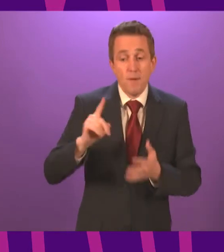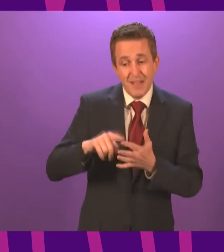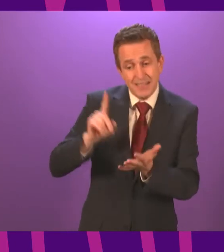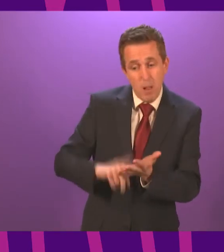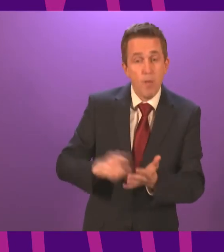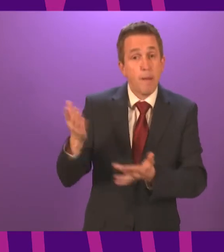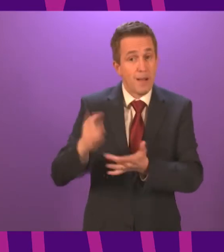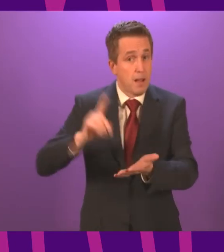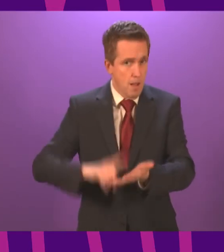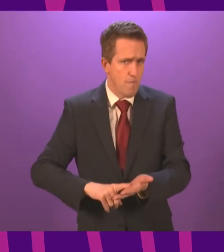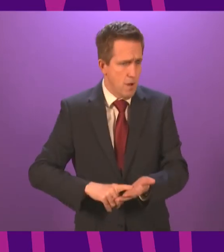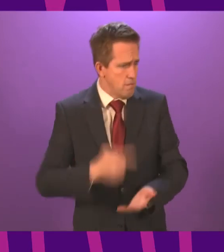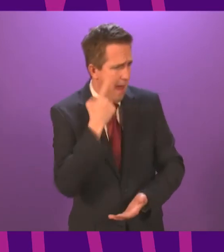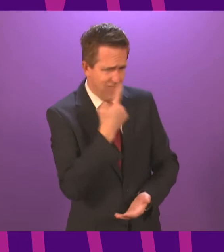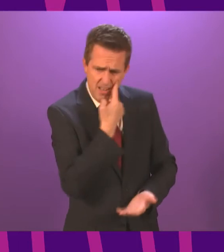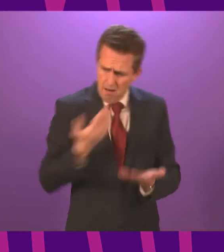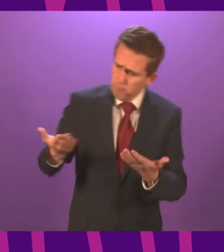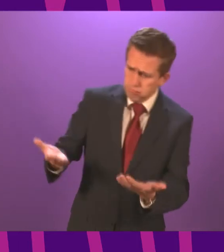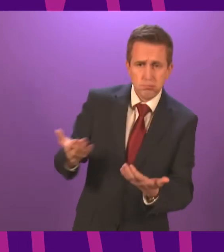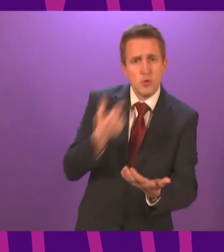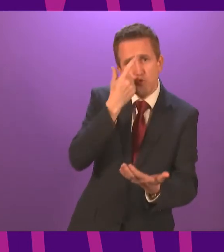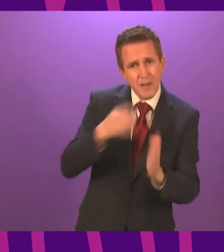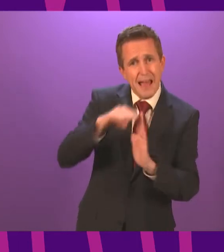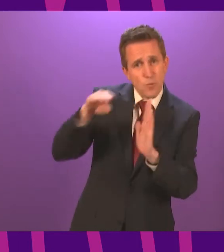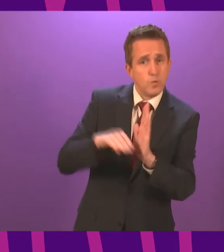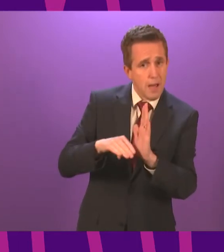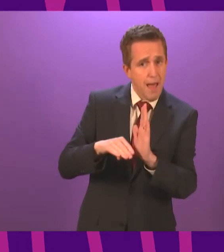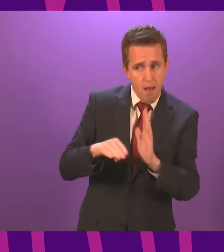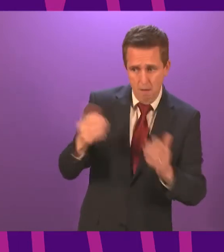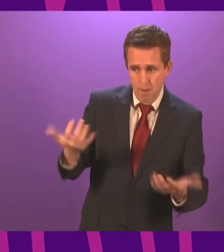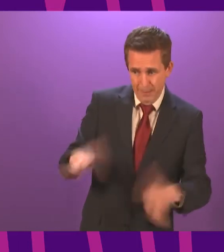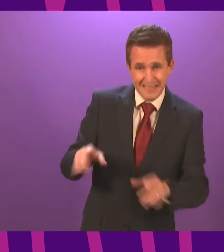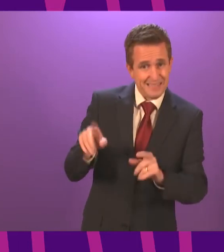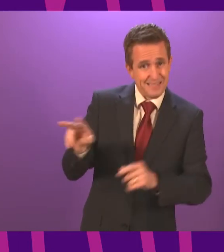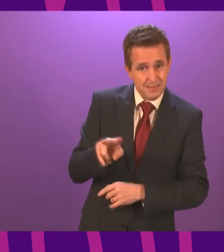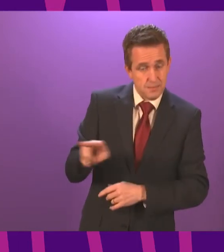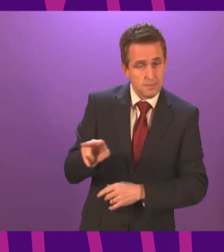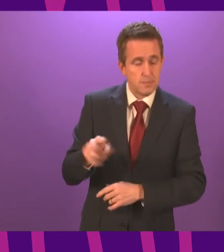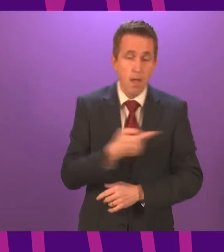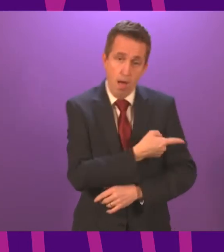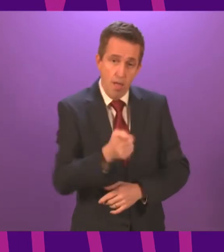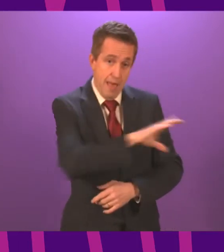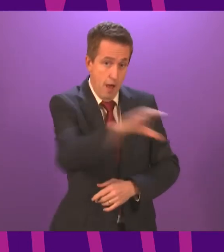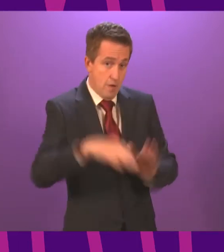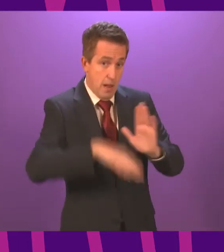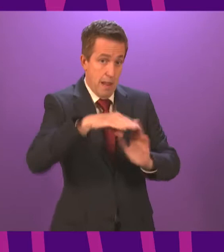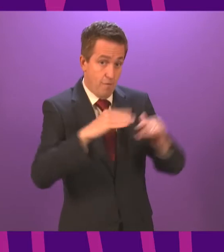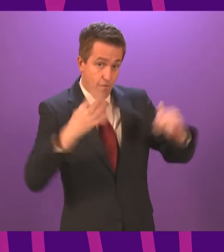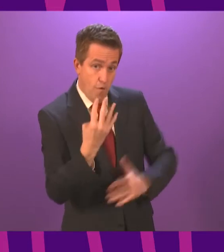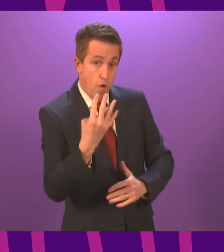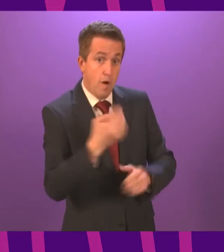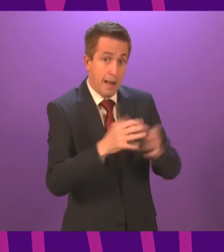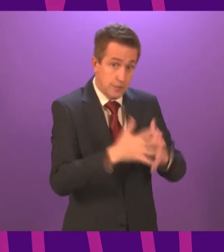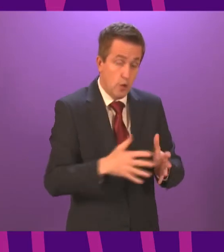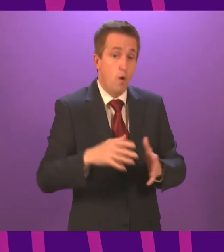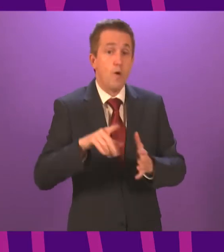Lothian and Mid Lothian show that it can happen. So let me now turn to the areas that are moving into level 4, namely Glasgow City, East